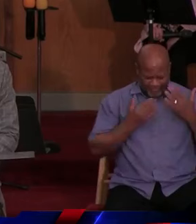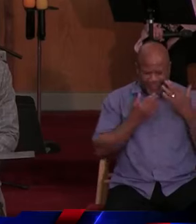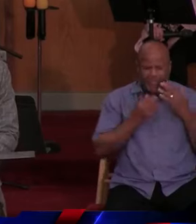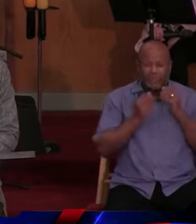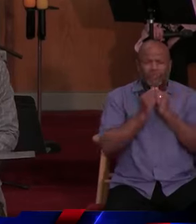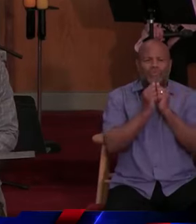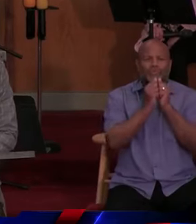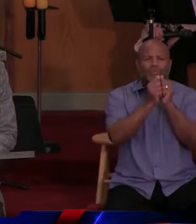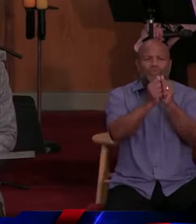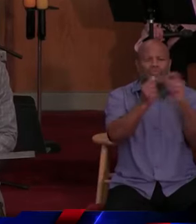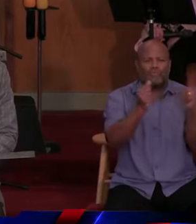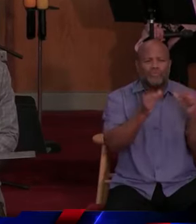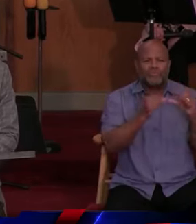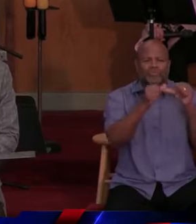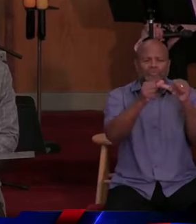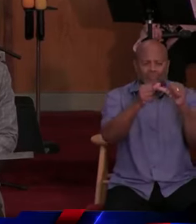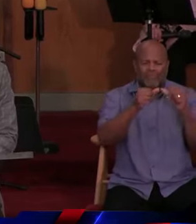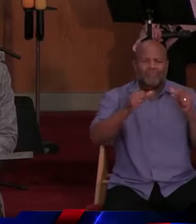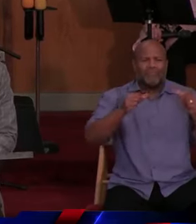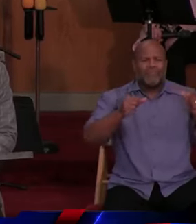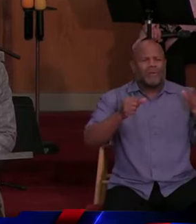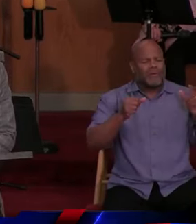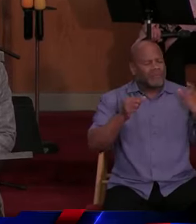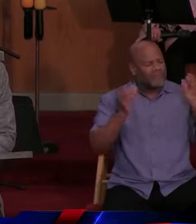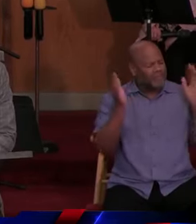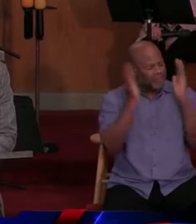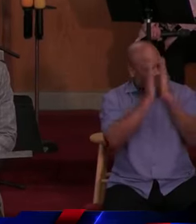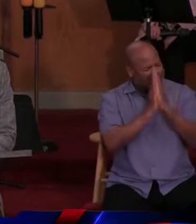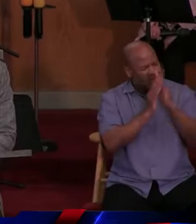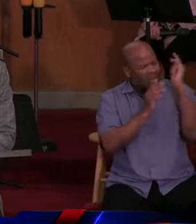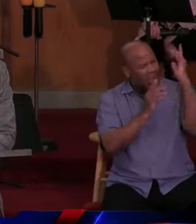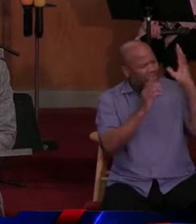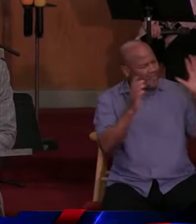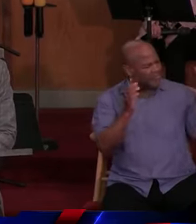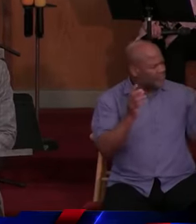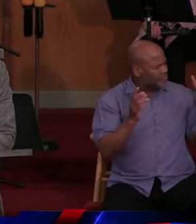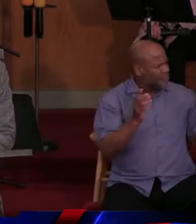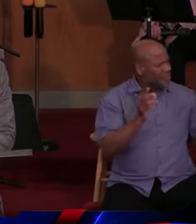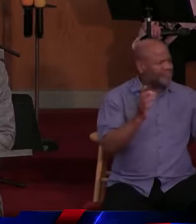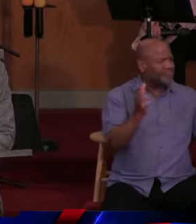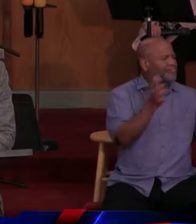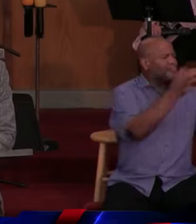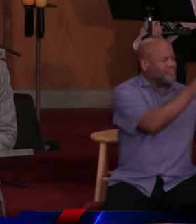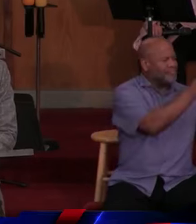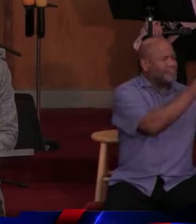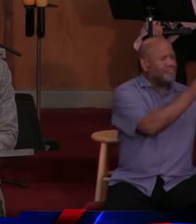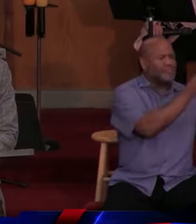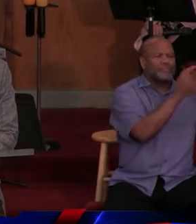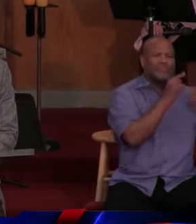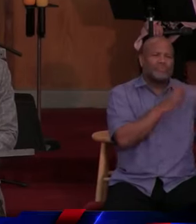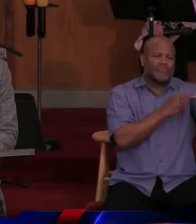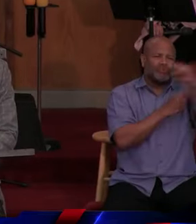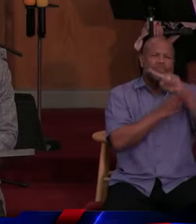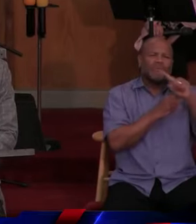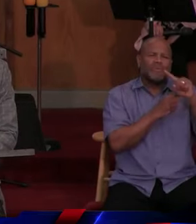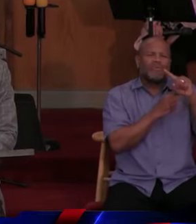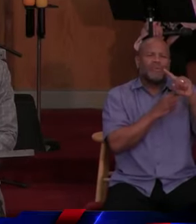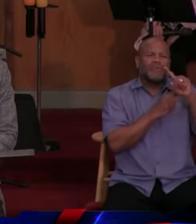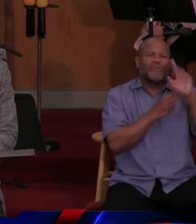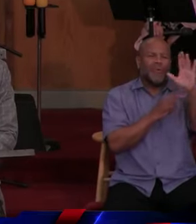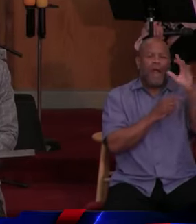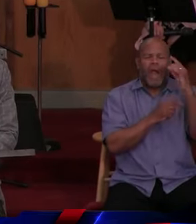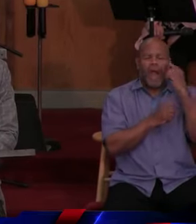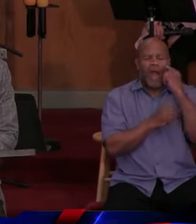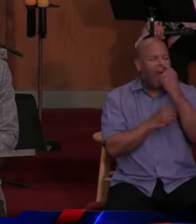now. May He attach Himself as you walk along the way. May He continually open your eyes, your heart, that you